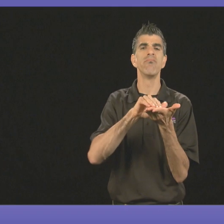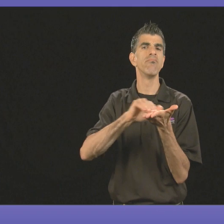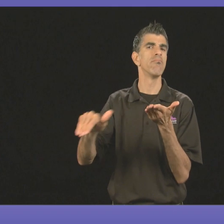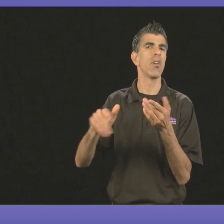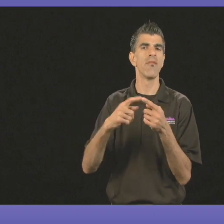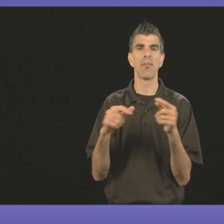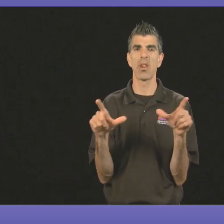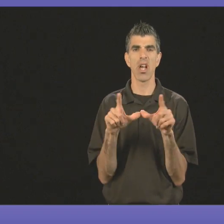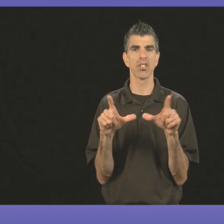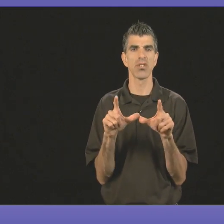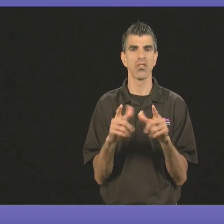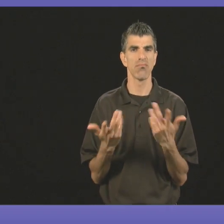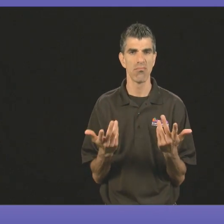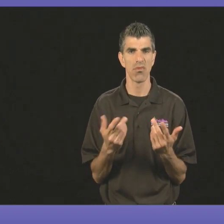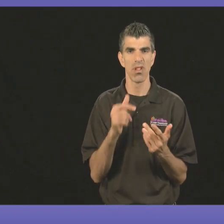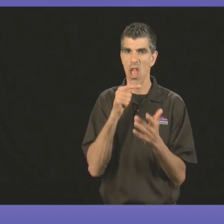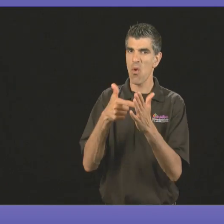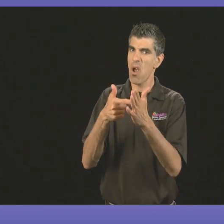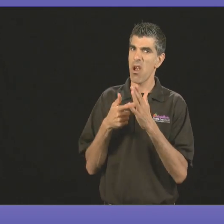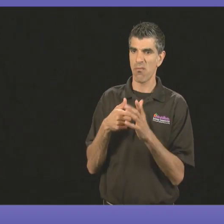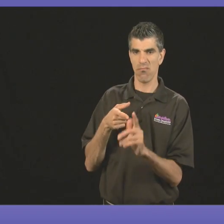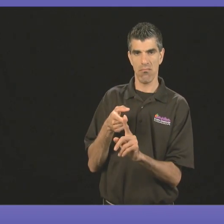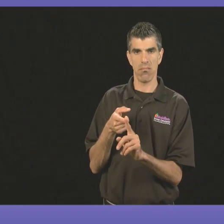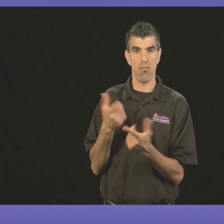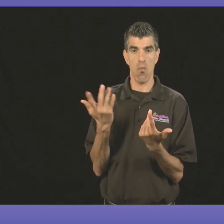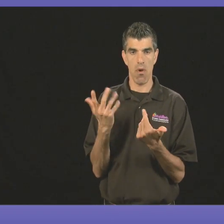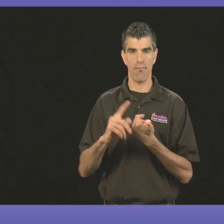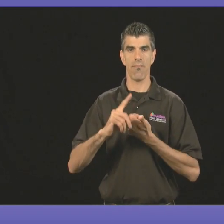Who is exempt from licensure?